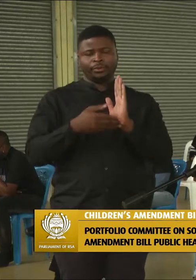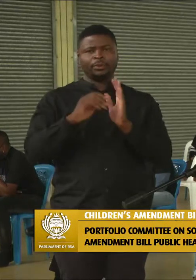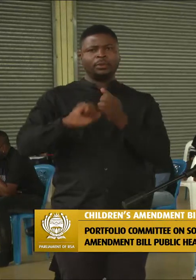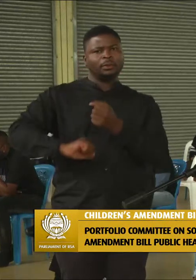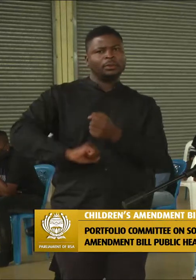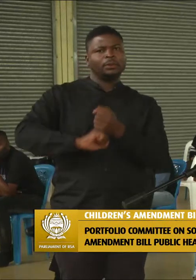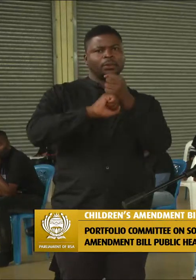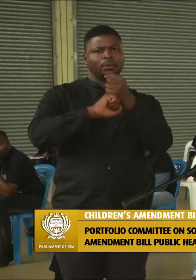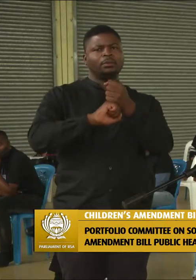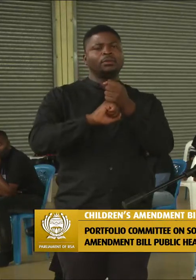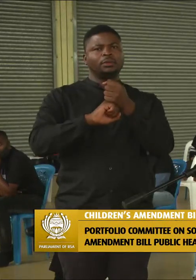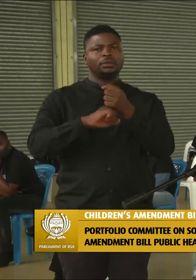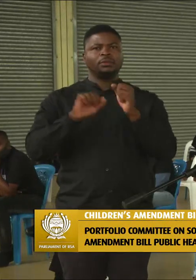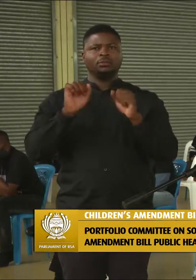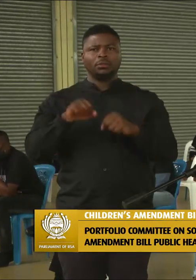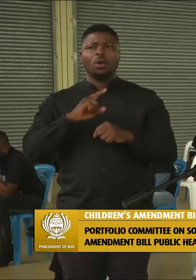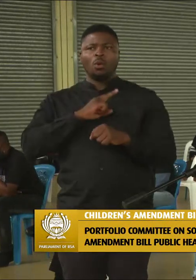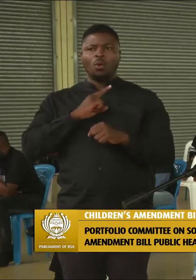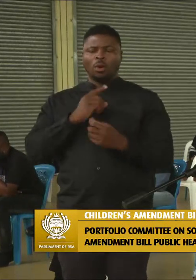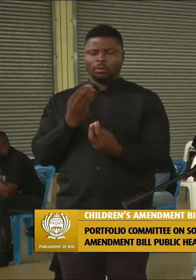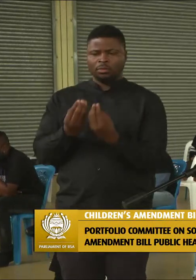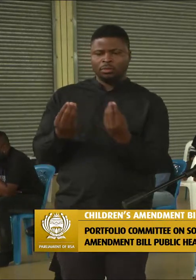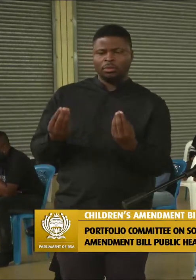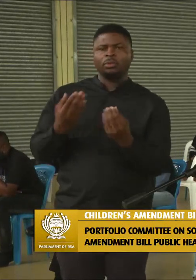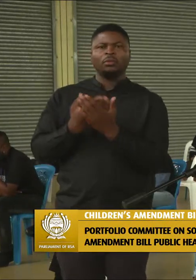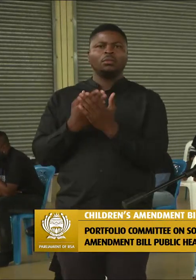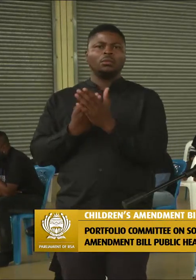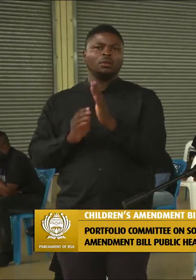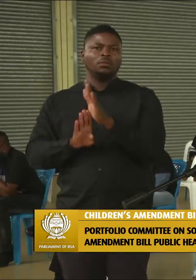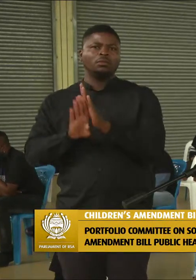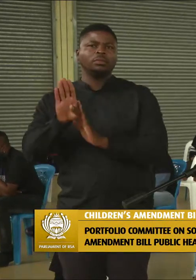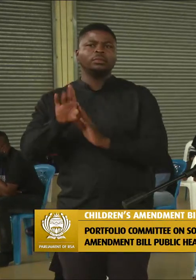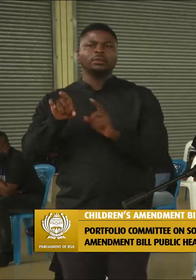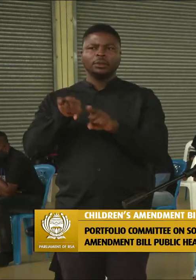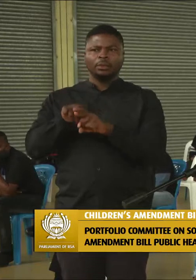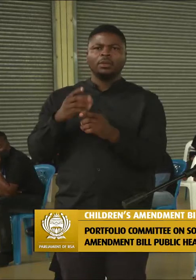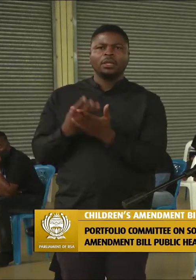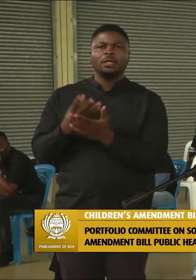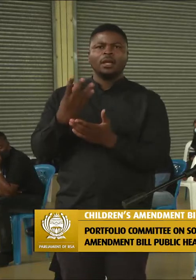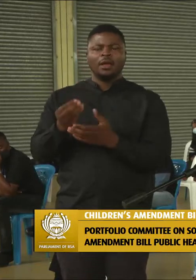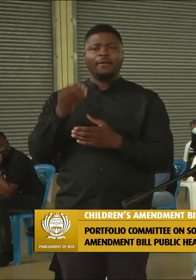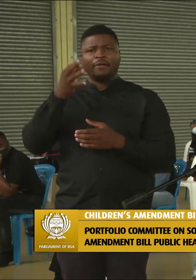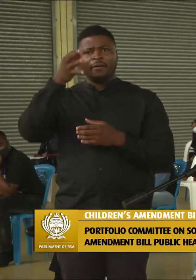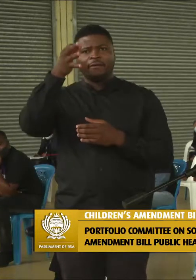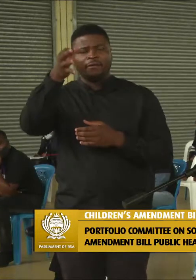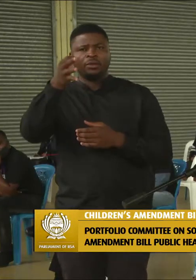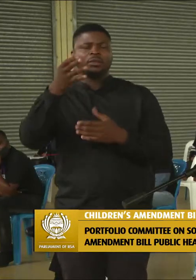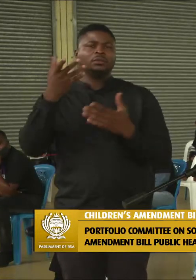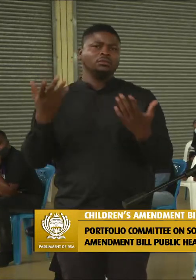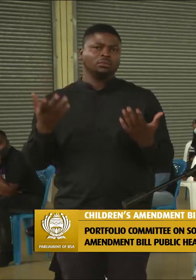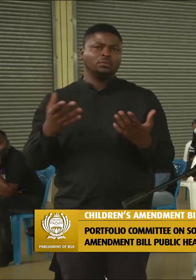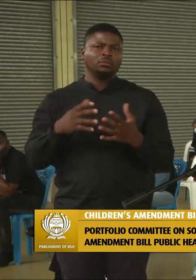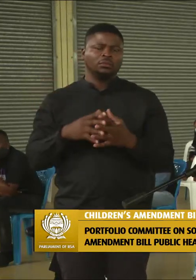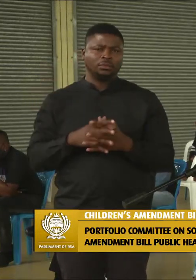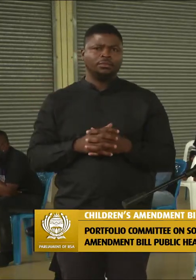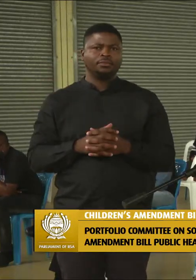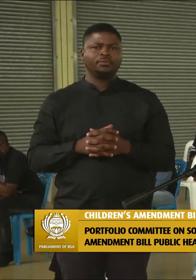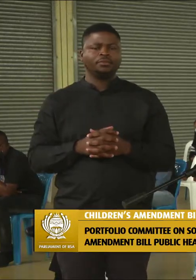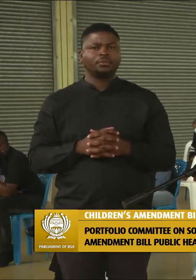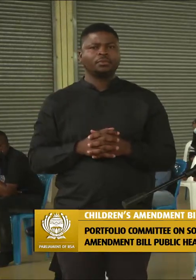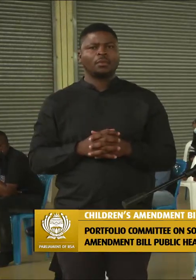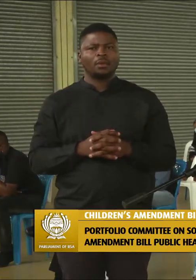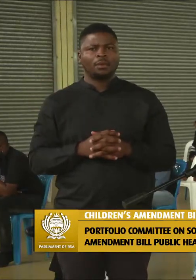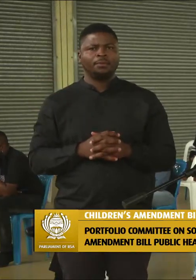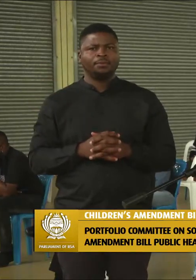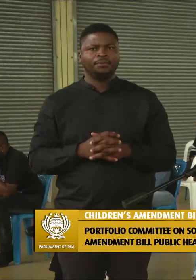abantwana baqhubekele phambili. Siyathanda ukuthi babe ne future njengabanye abantwana. We Okay. are happy about